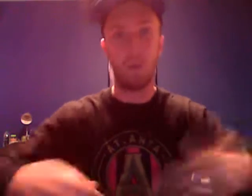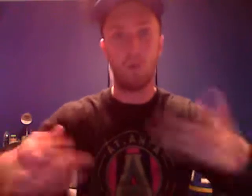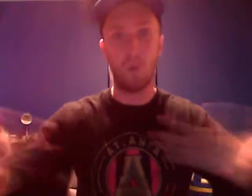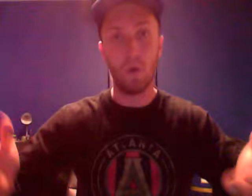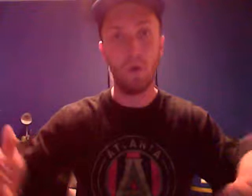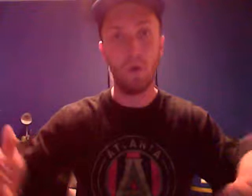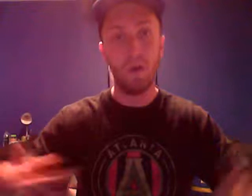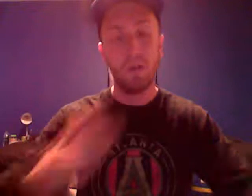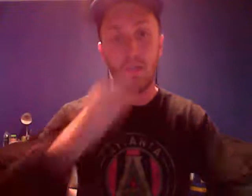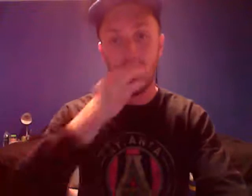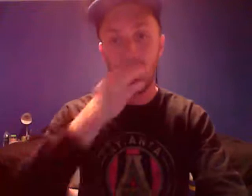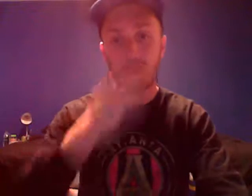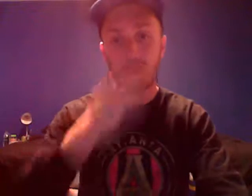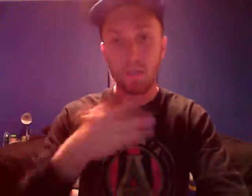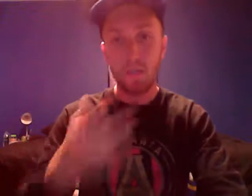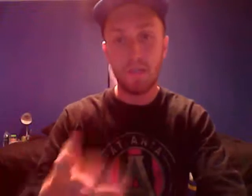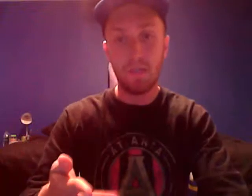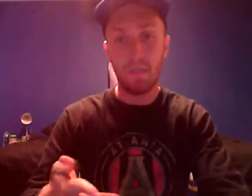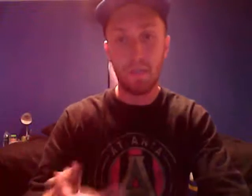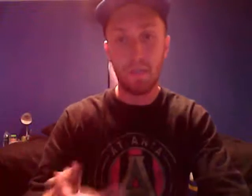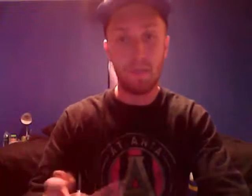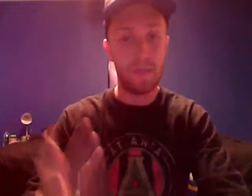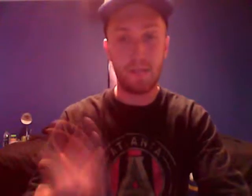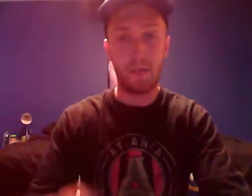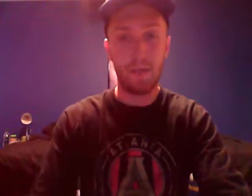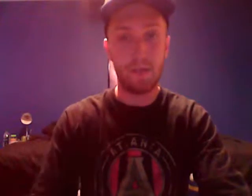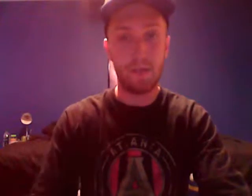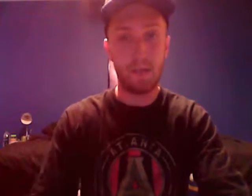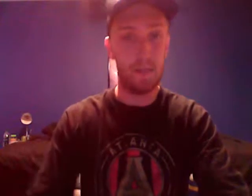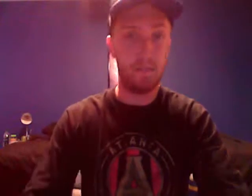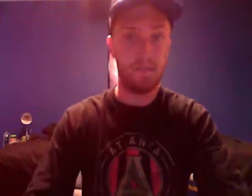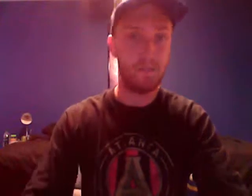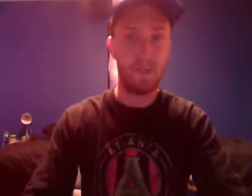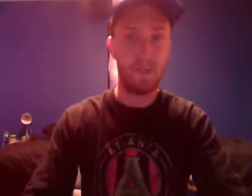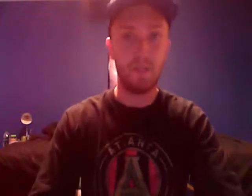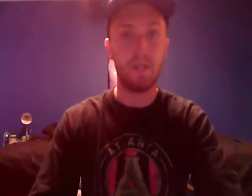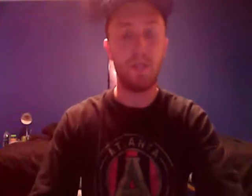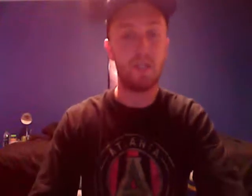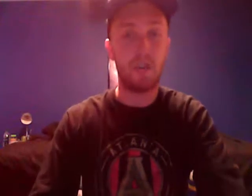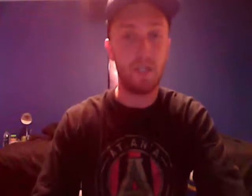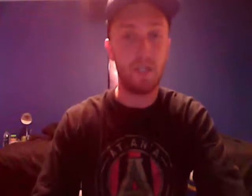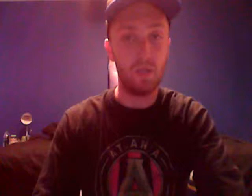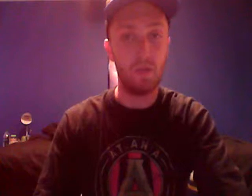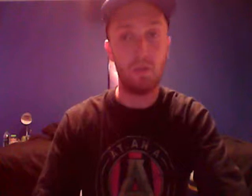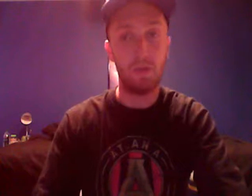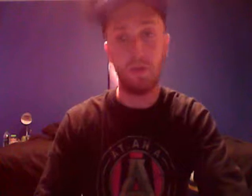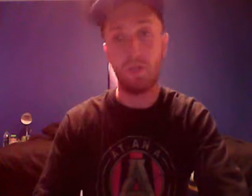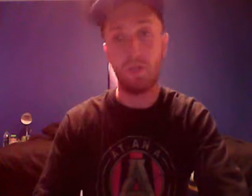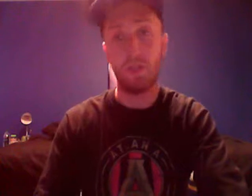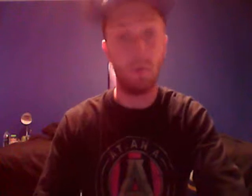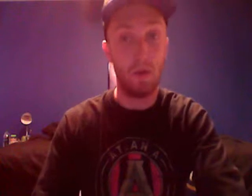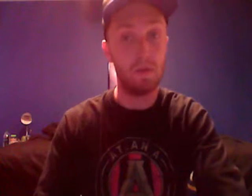go, go. So, but as far as, I mean, you see what he's trying to do on the ball, you see what he's trying to do off the